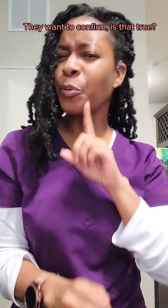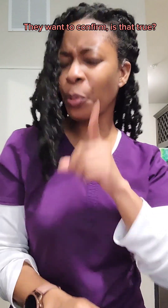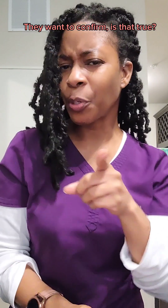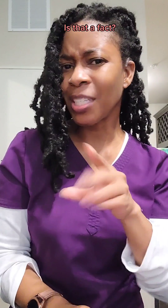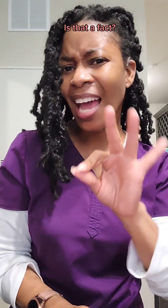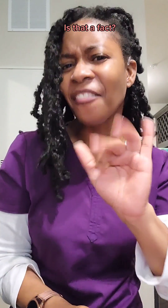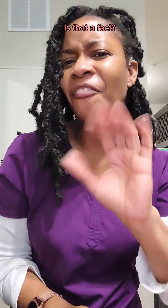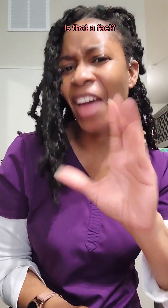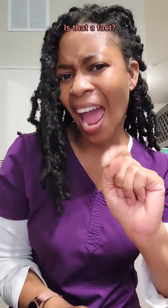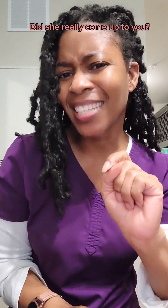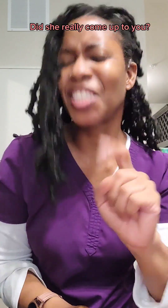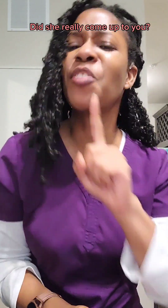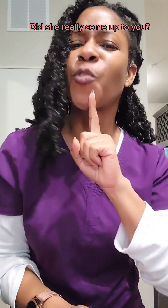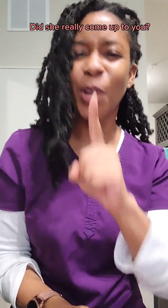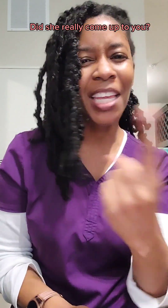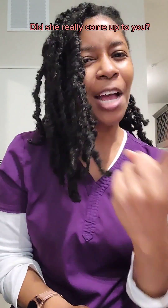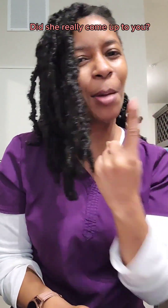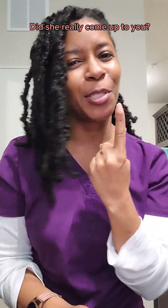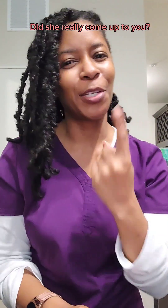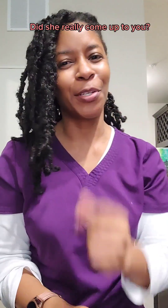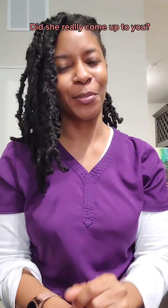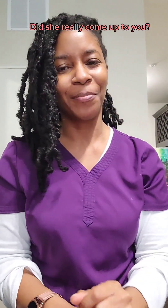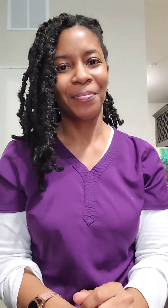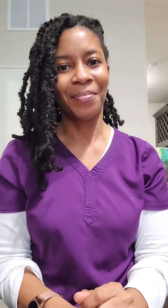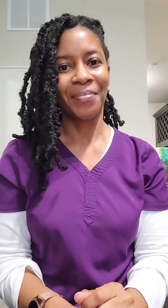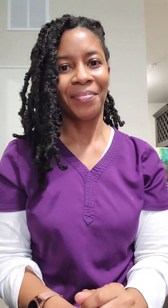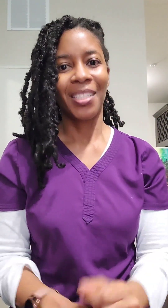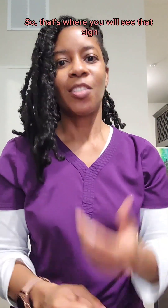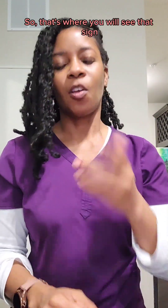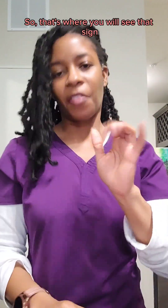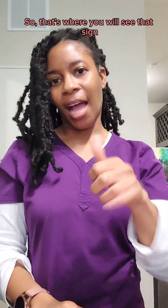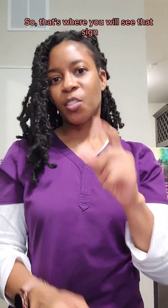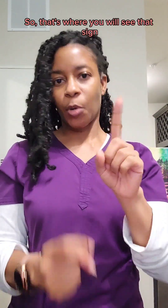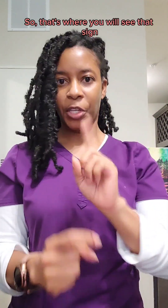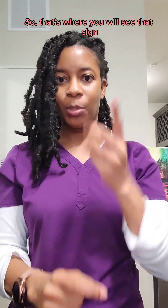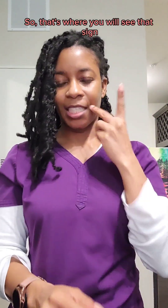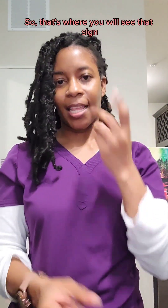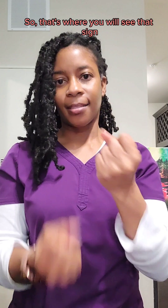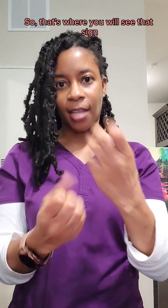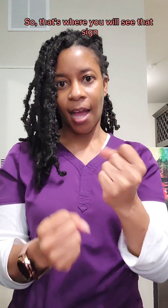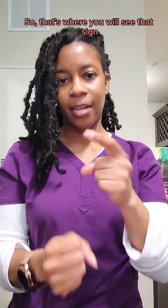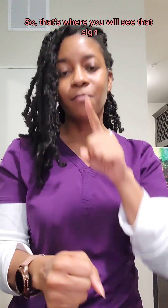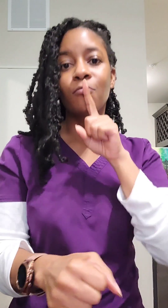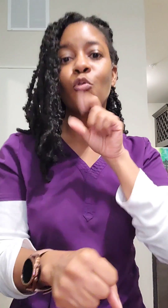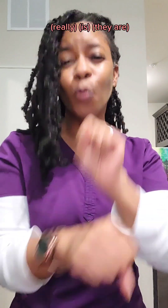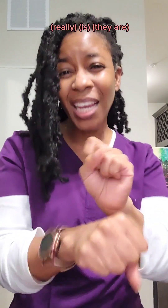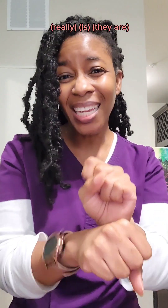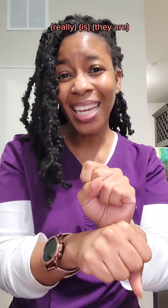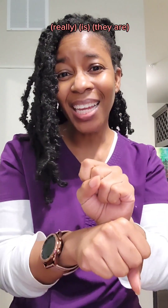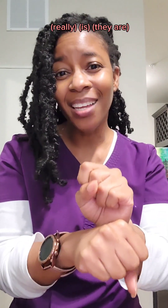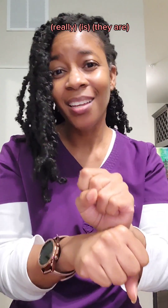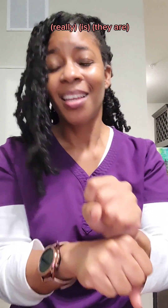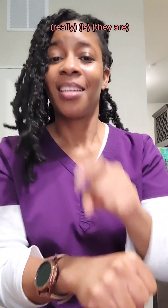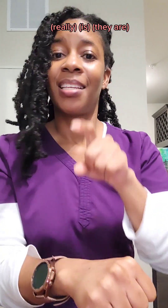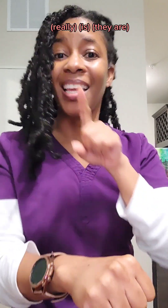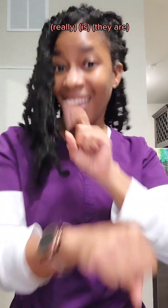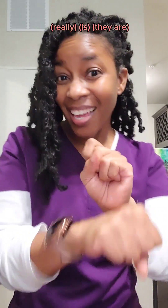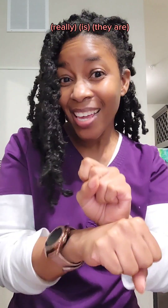true? Is that a fact? Did she really come up to you? So that's where you will see that sign. Really,